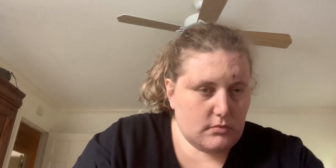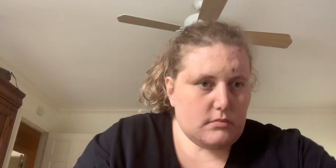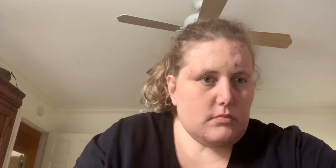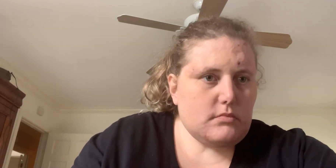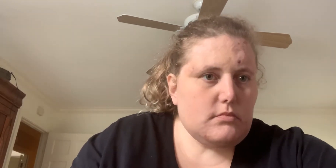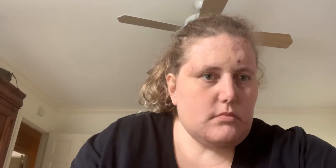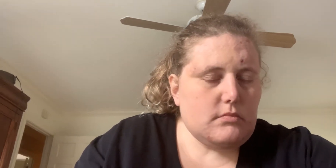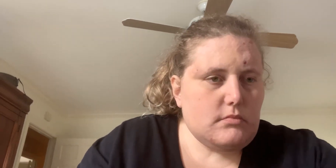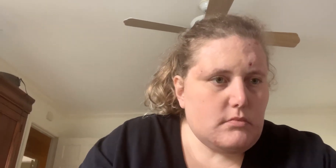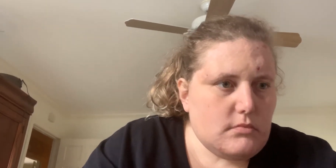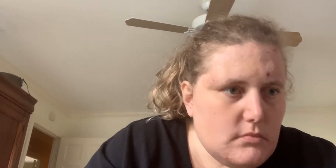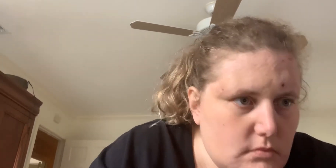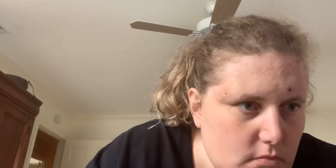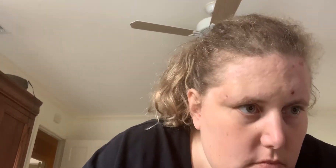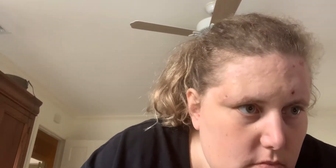So that gives us